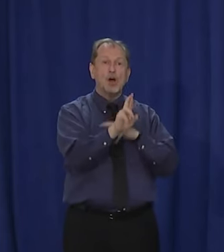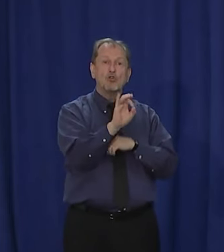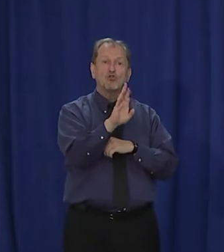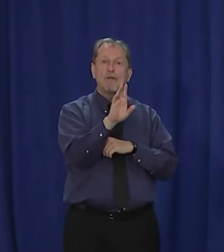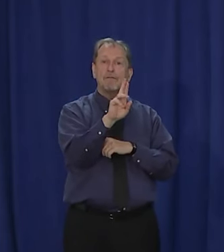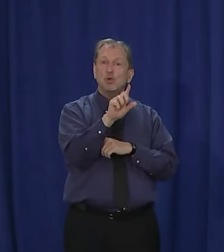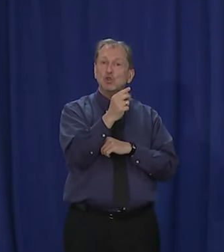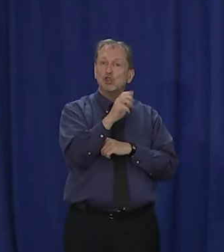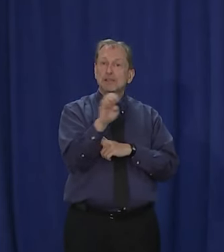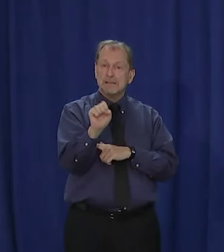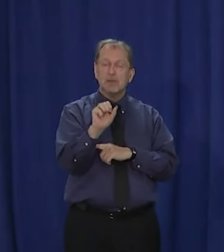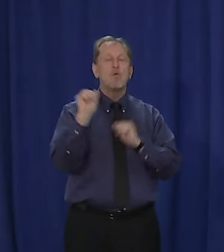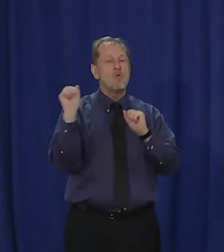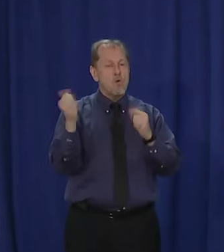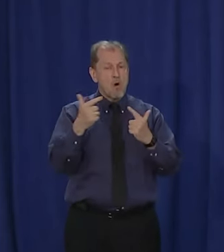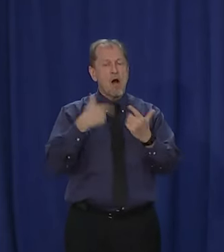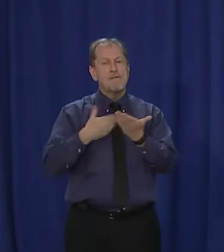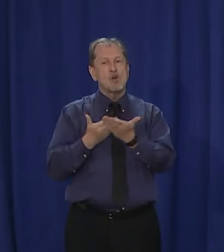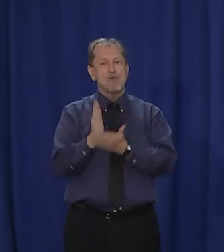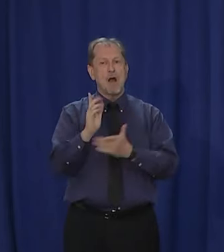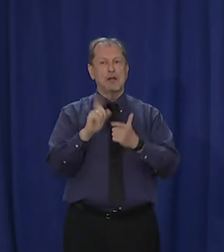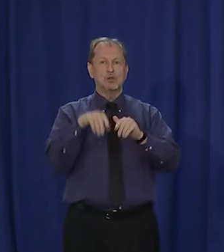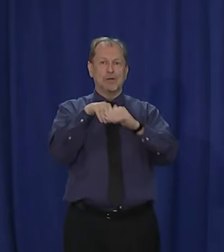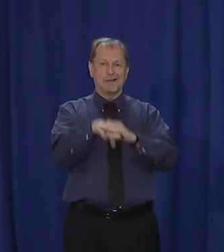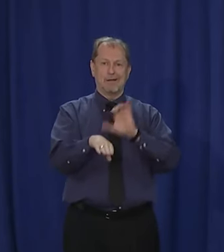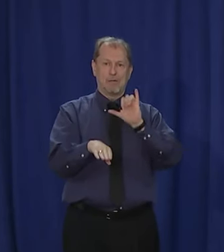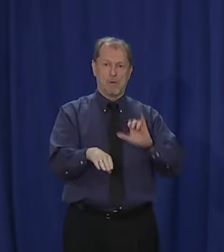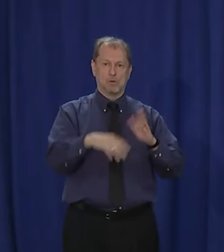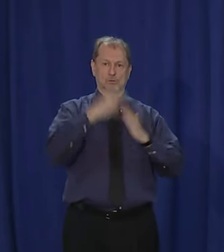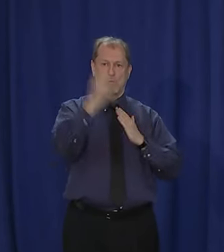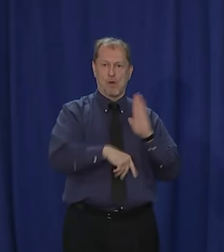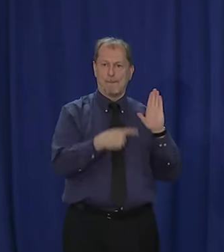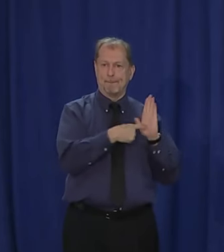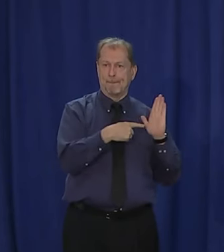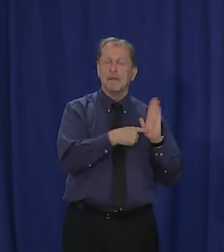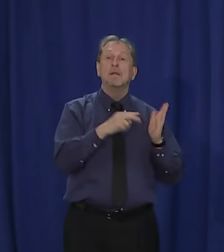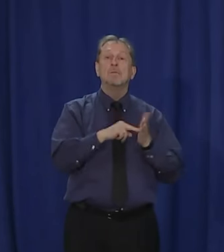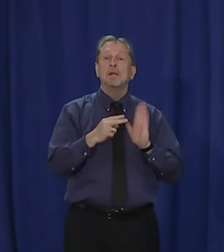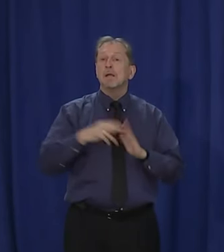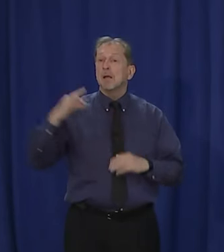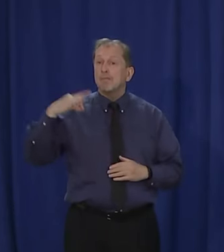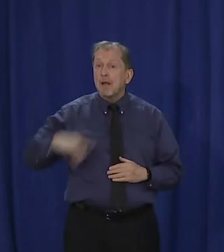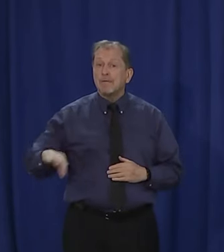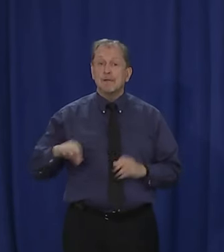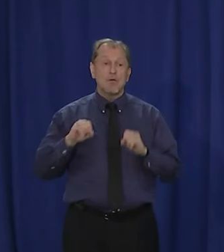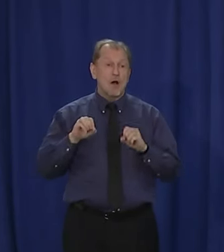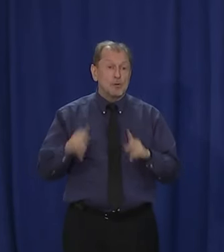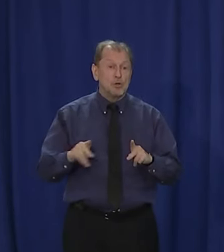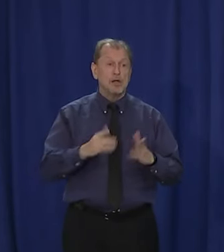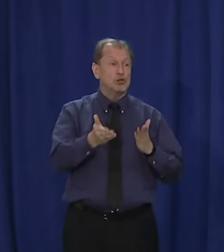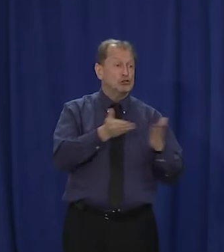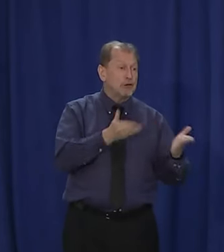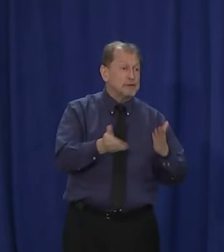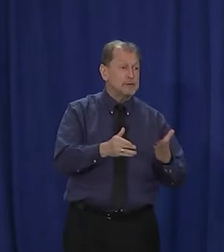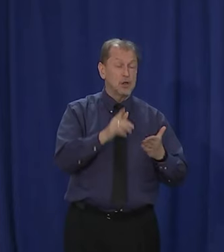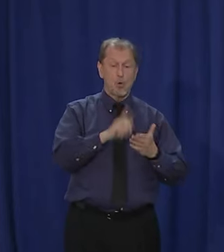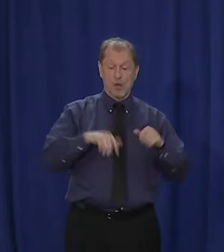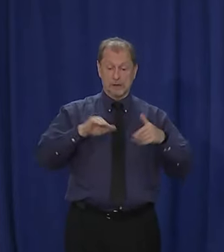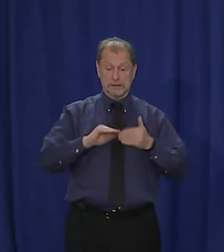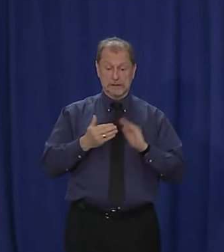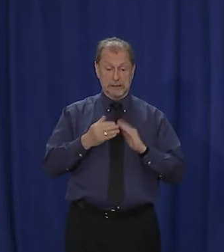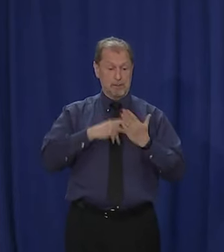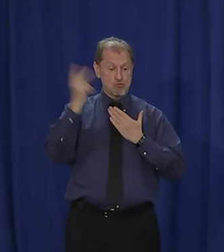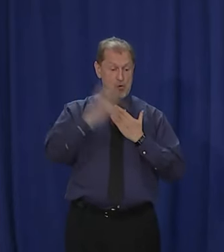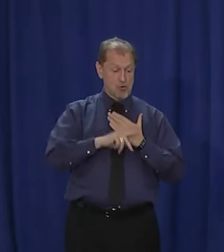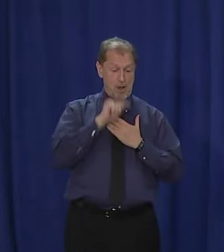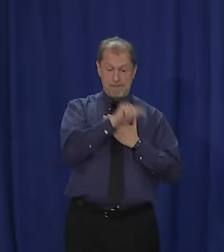programs regardless of status. This means all benefits, opportunities, and services provided or administered by our city will